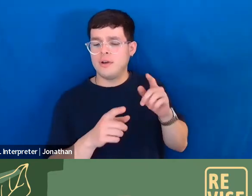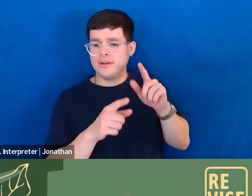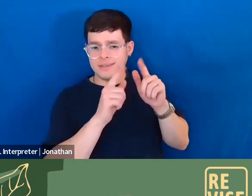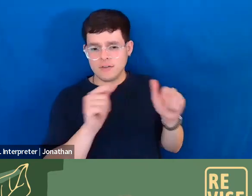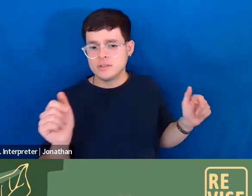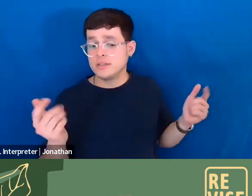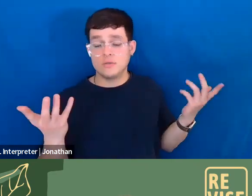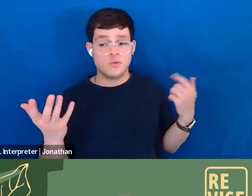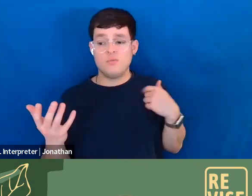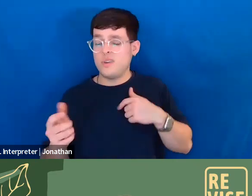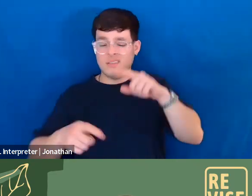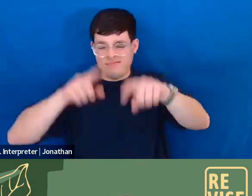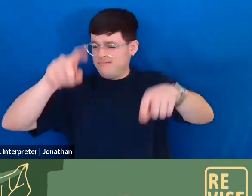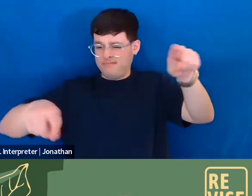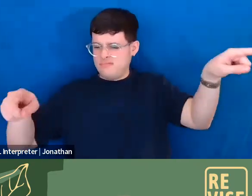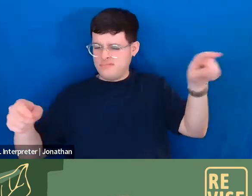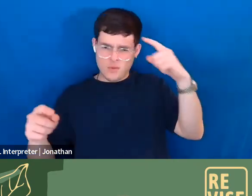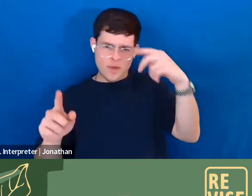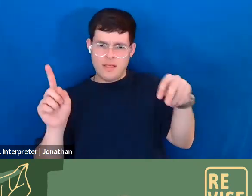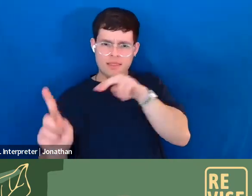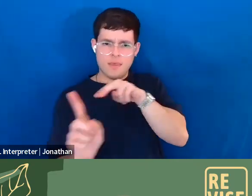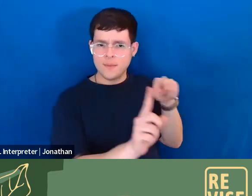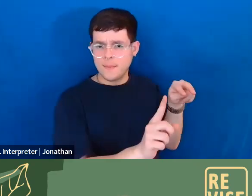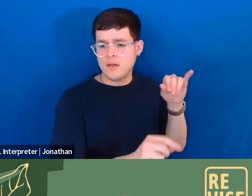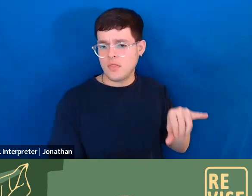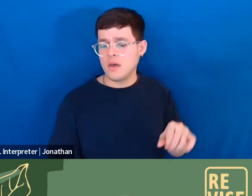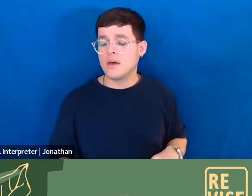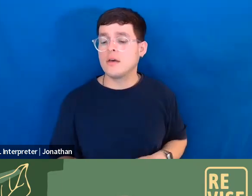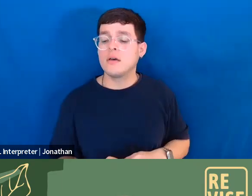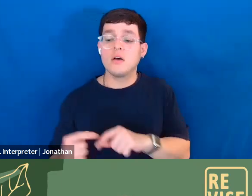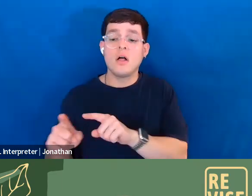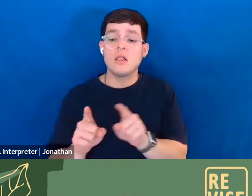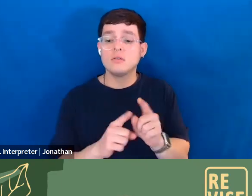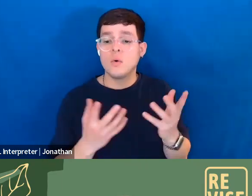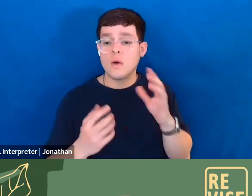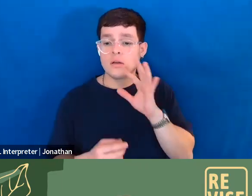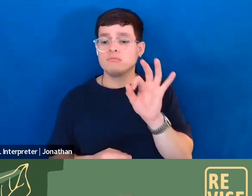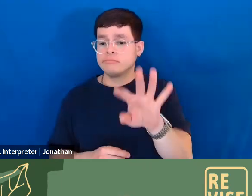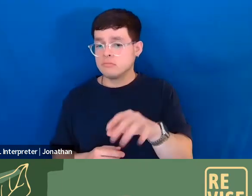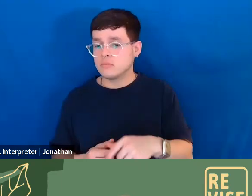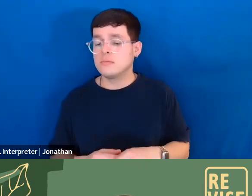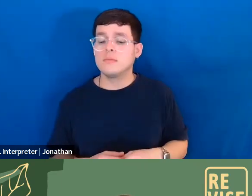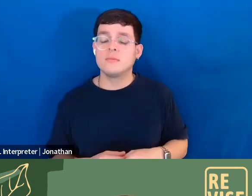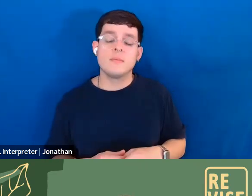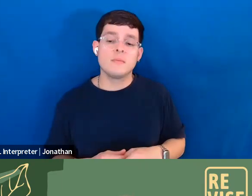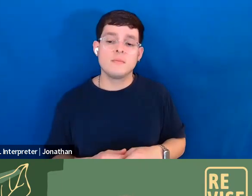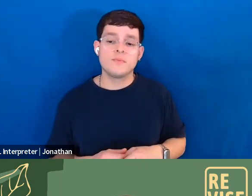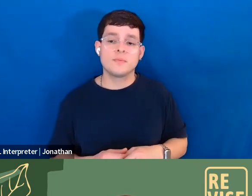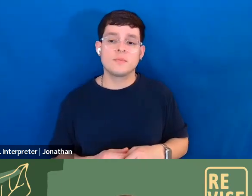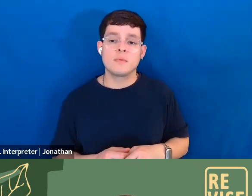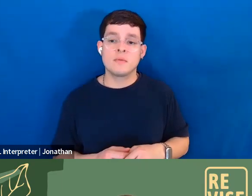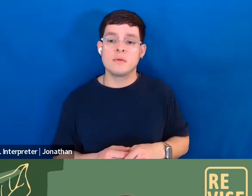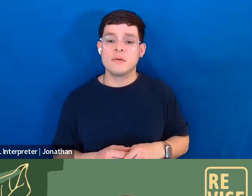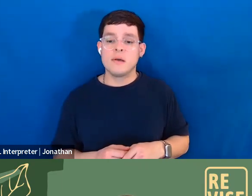we think about diversity. I would also note that we are very much interested in how